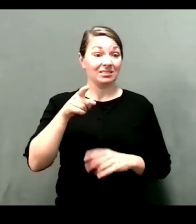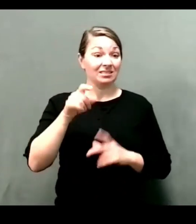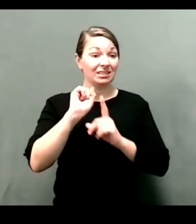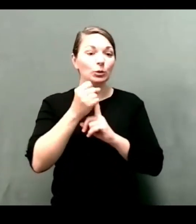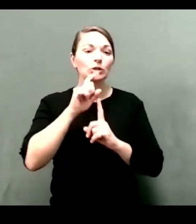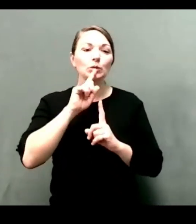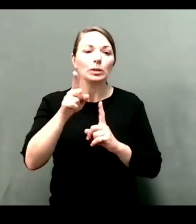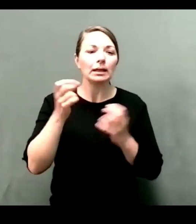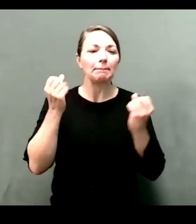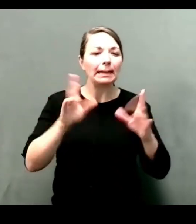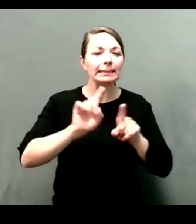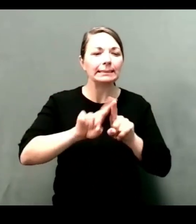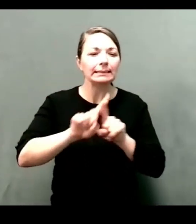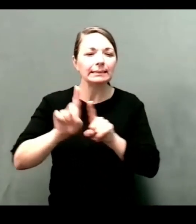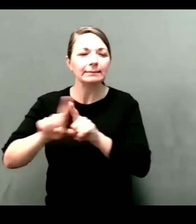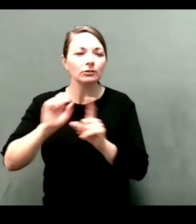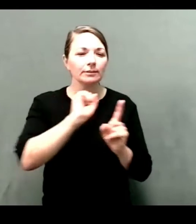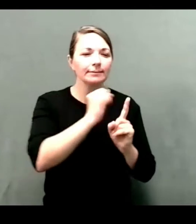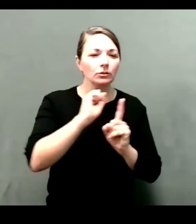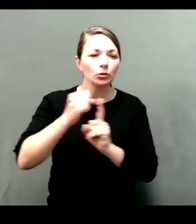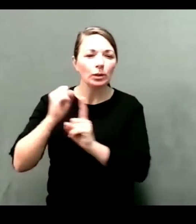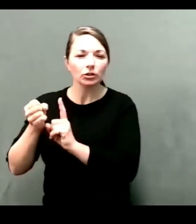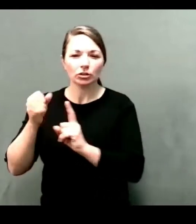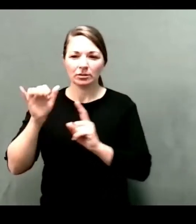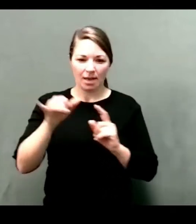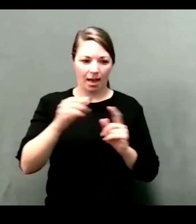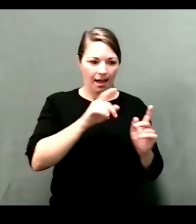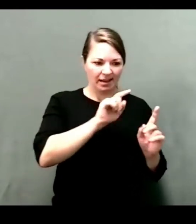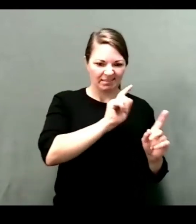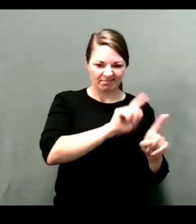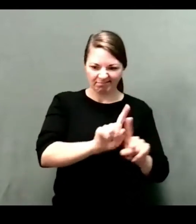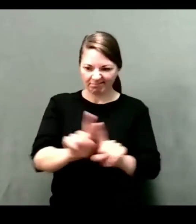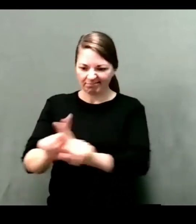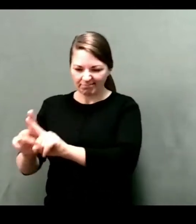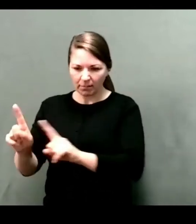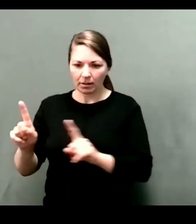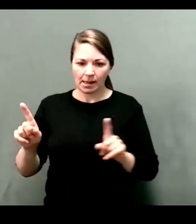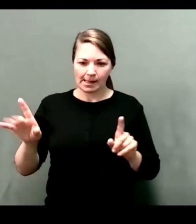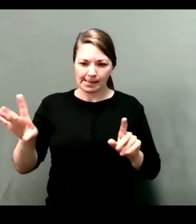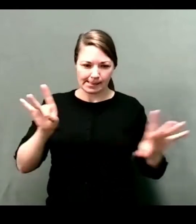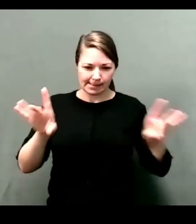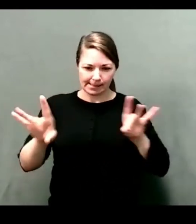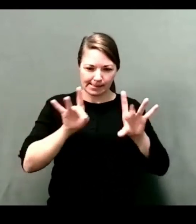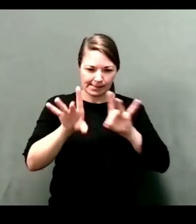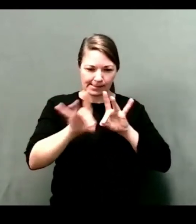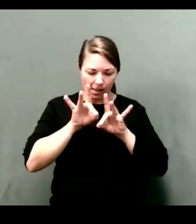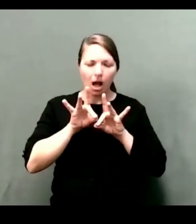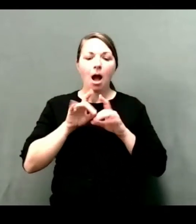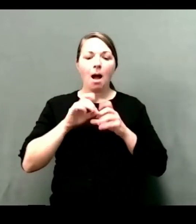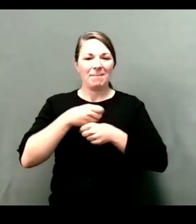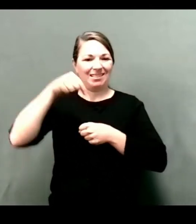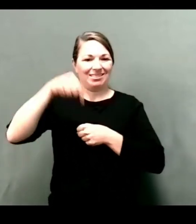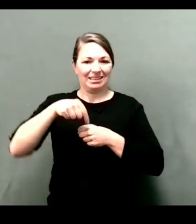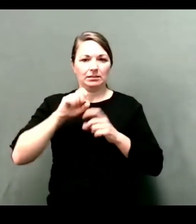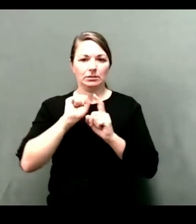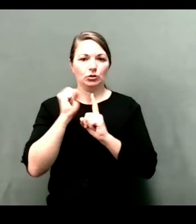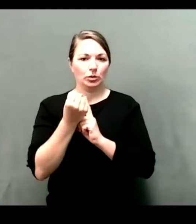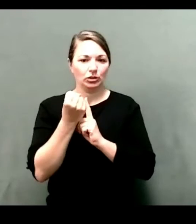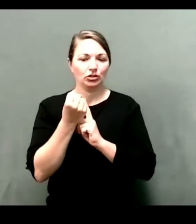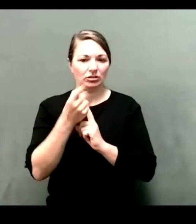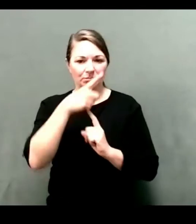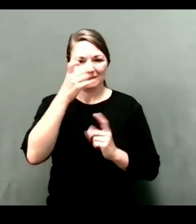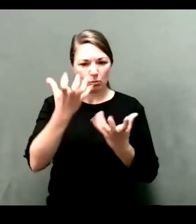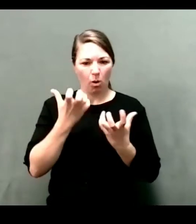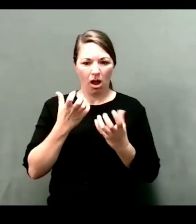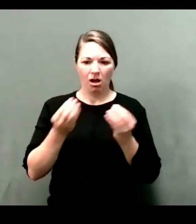child welfare and gave us a really great opportunity to add in some different dimensions that were important to think about. A few of